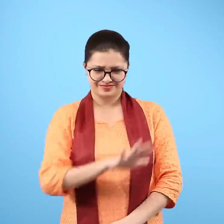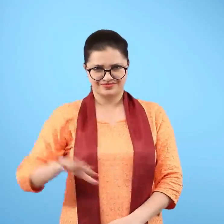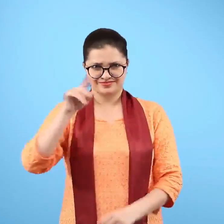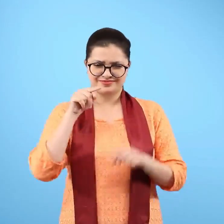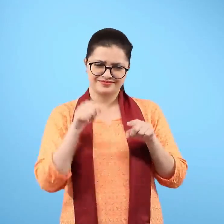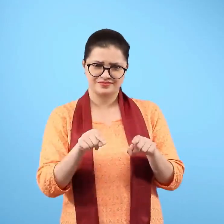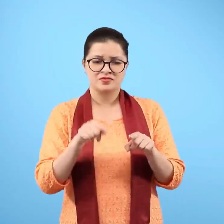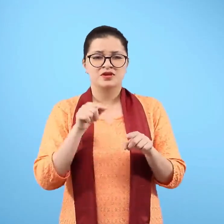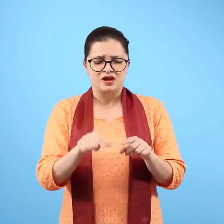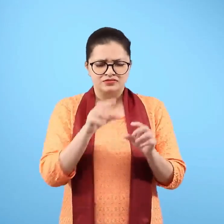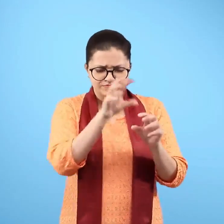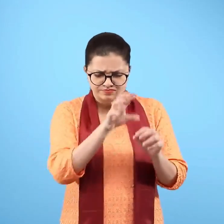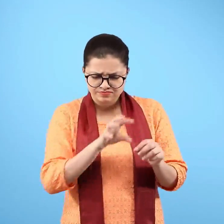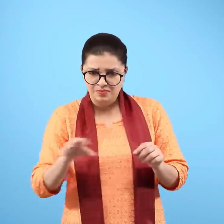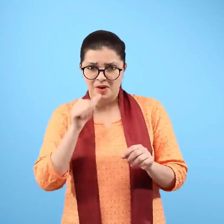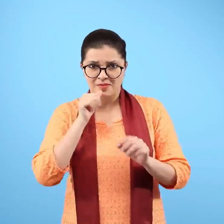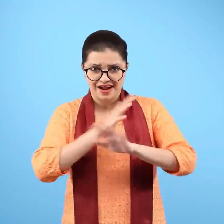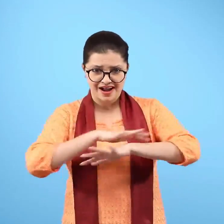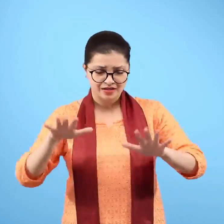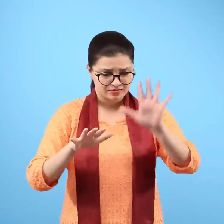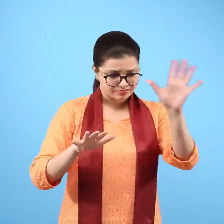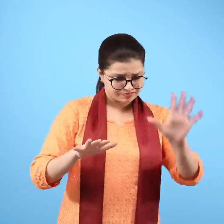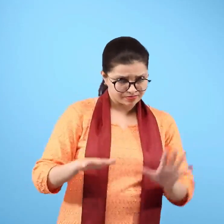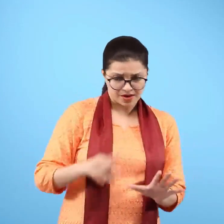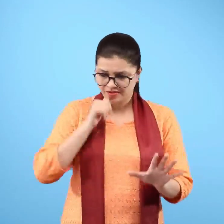Mark those states which have the sea on one side.